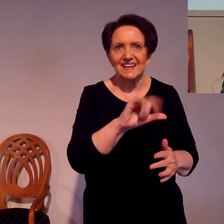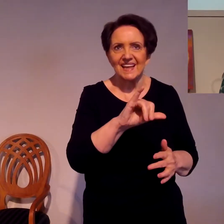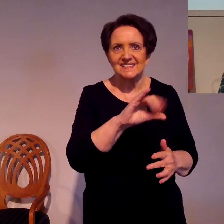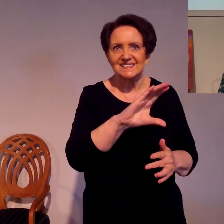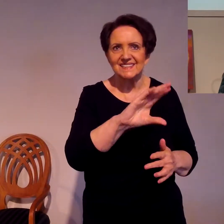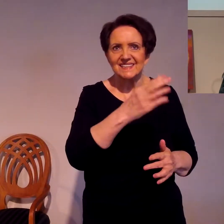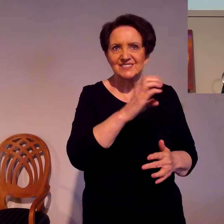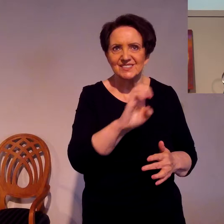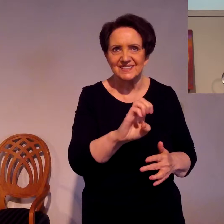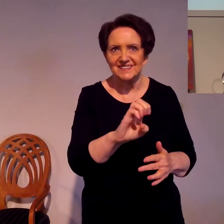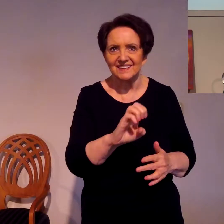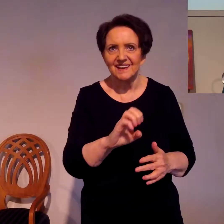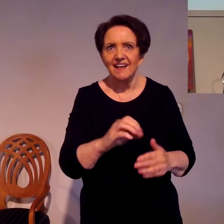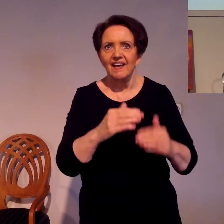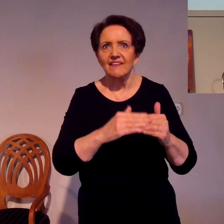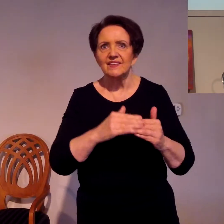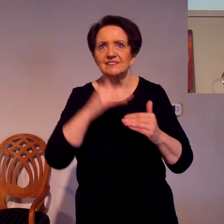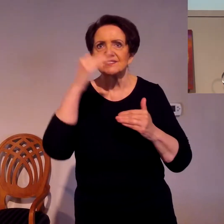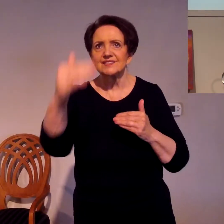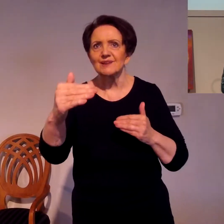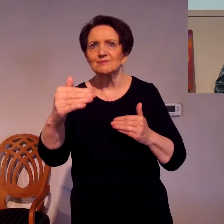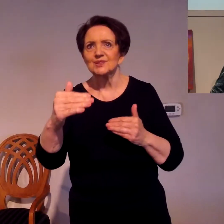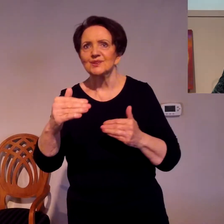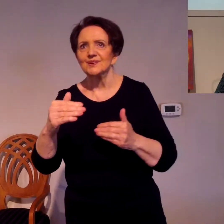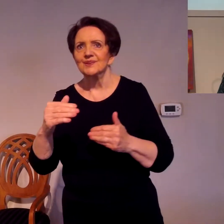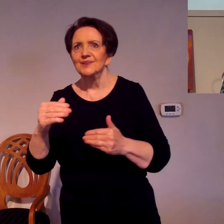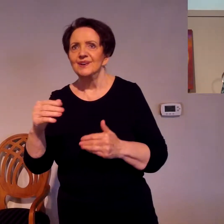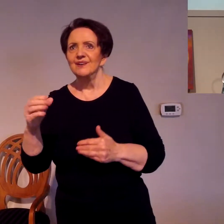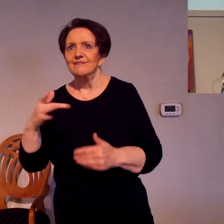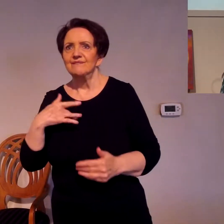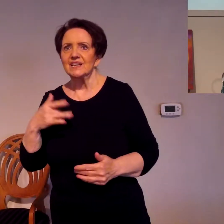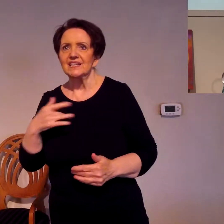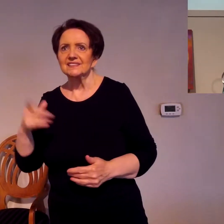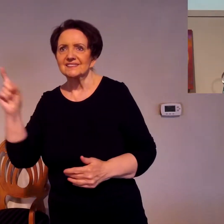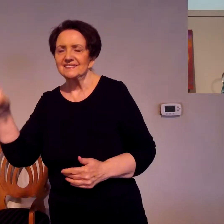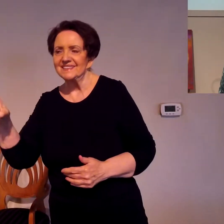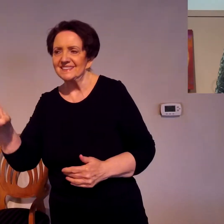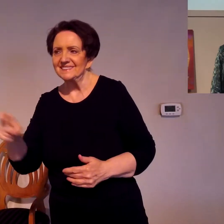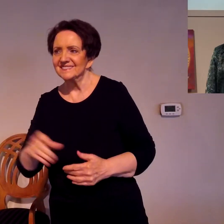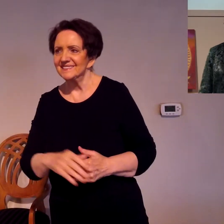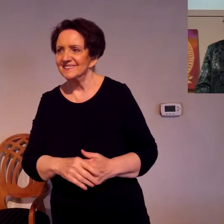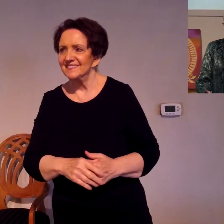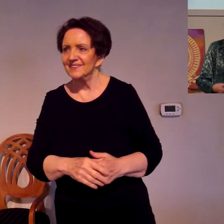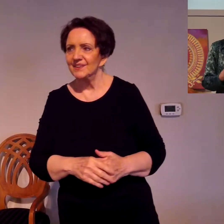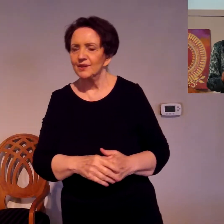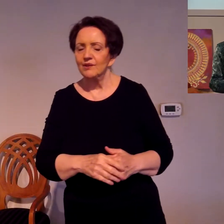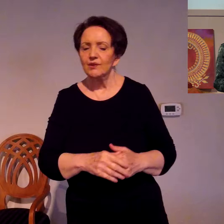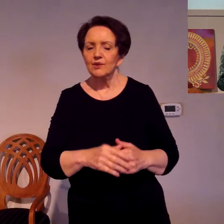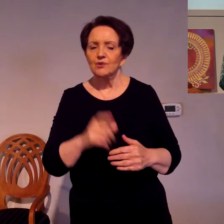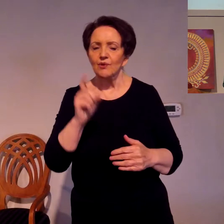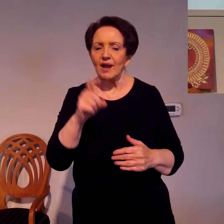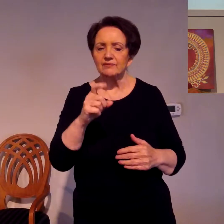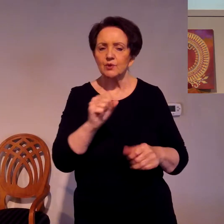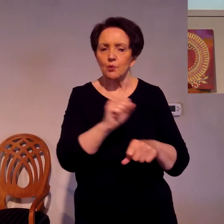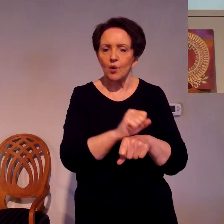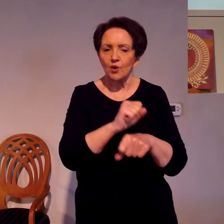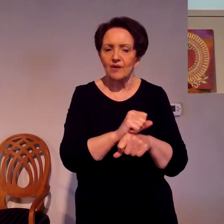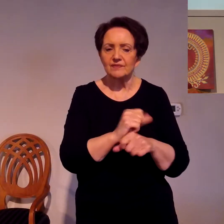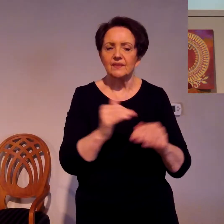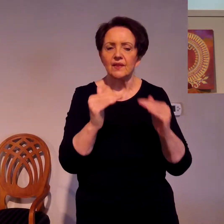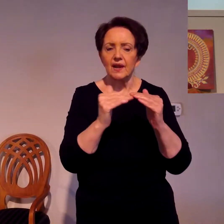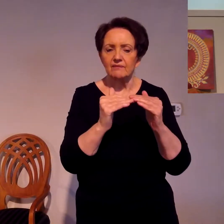direction. They'll be gone so fast you won't know what happened. But we can really work on this,